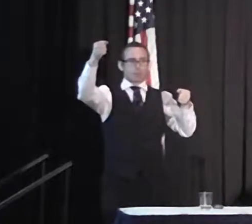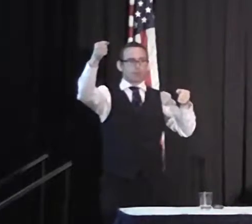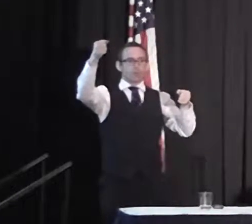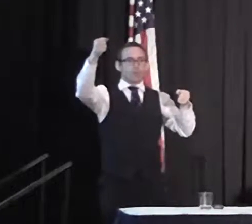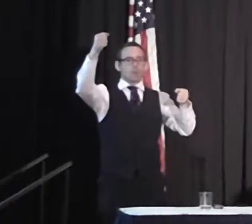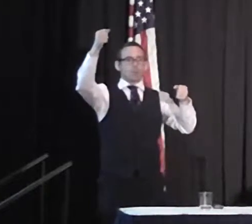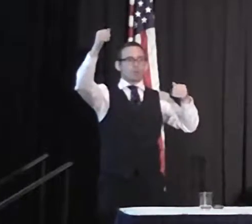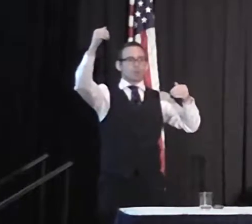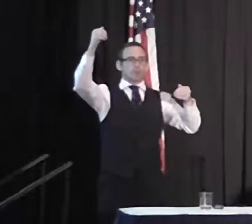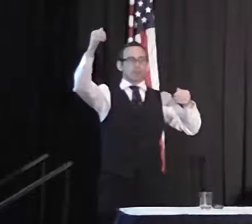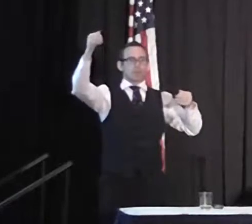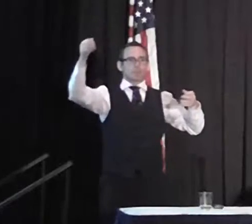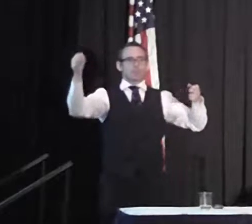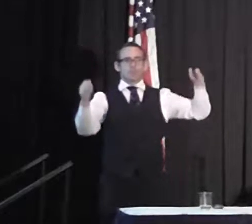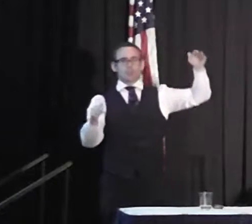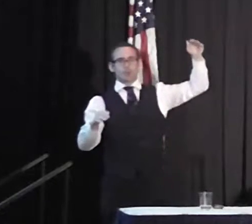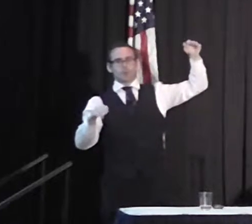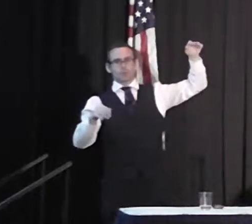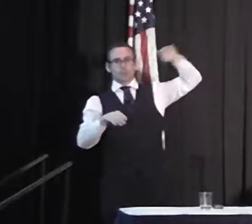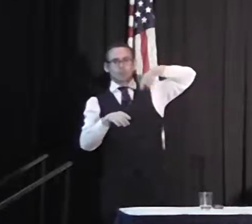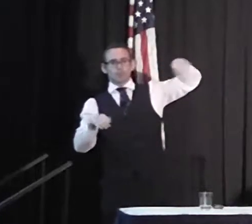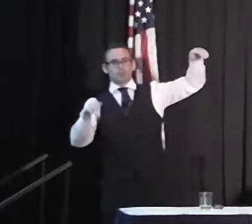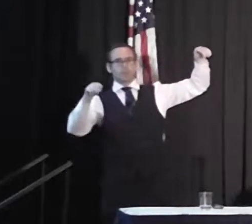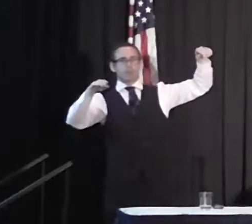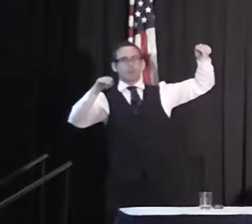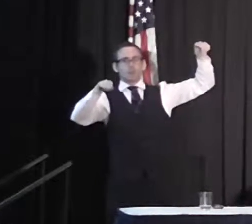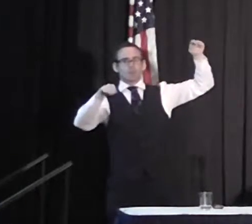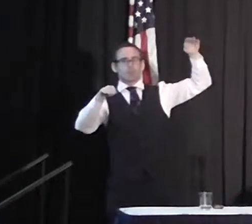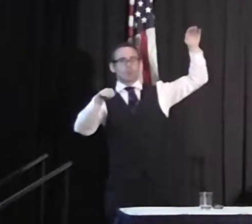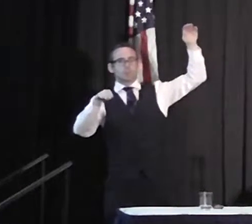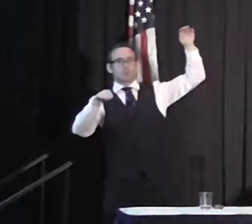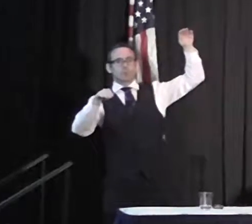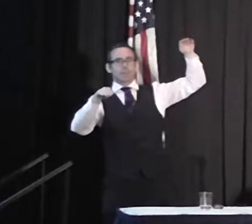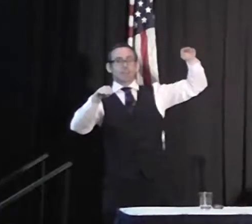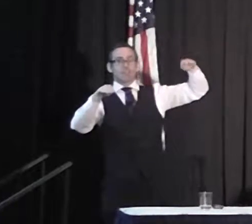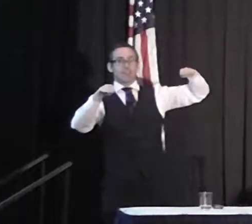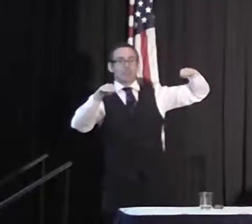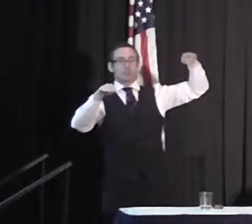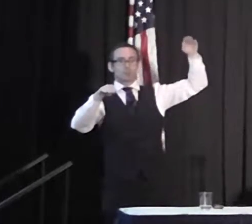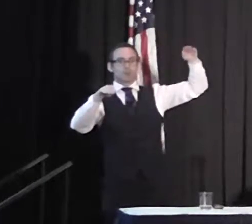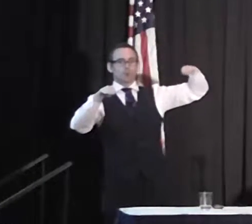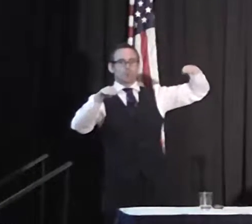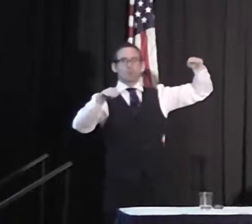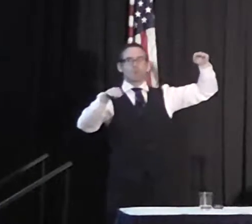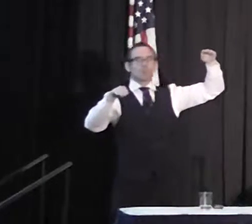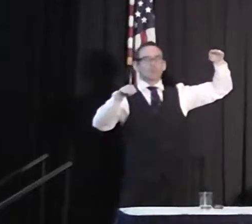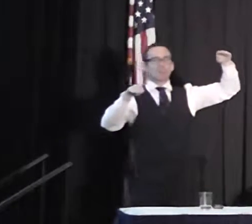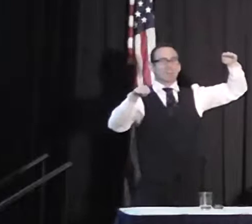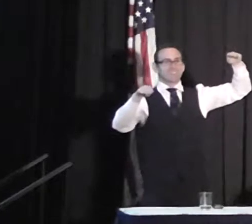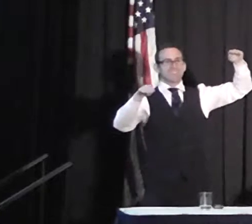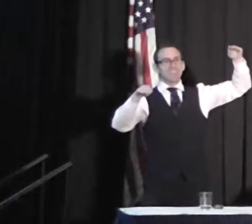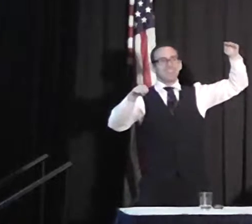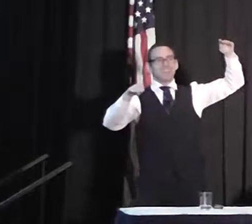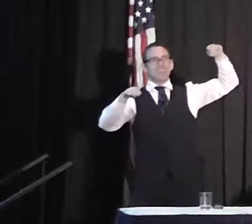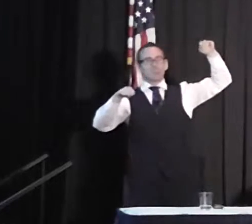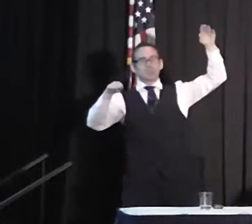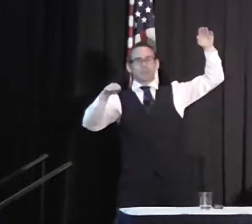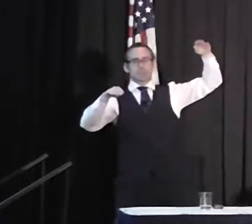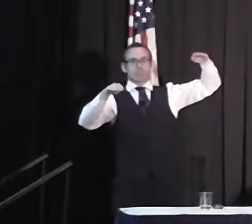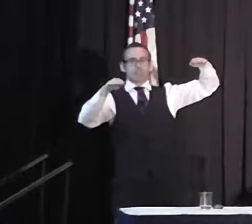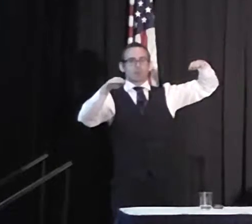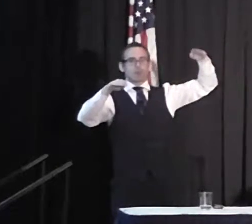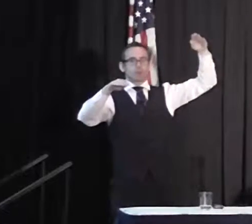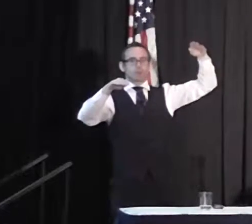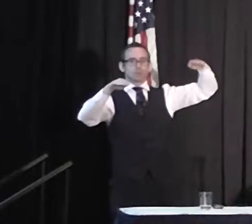and make that profit. But because that, I should be doing it that way, sorry, because you were the other way around. So as that contango has dropped, I'm normally good at that actually, so